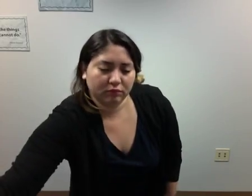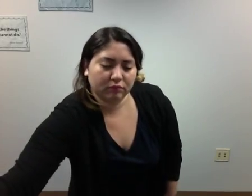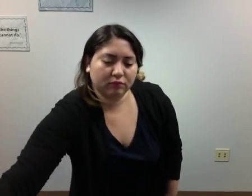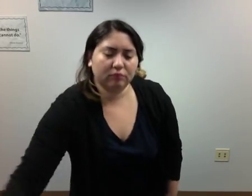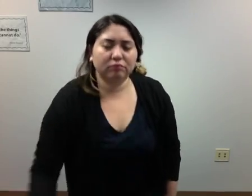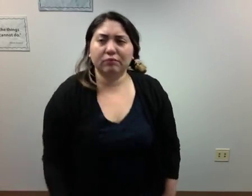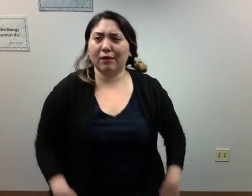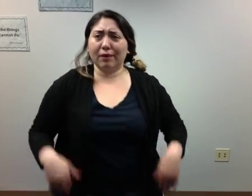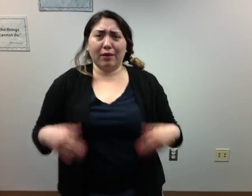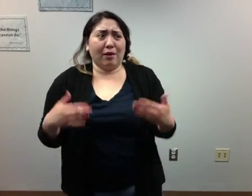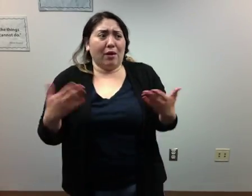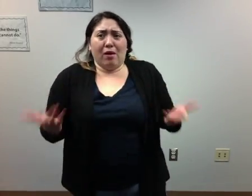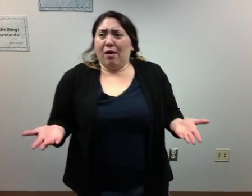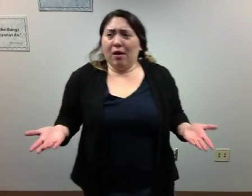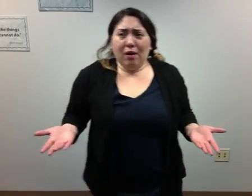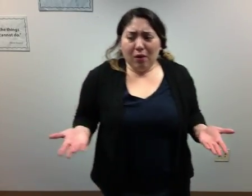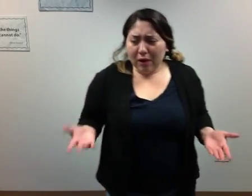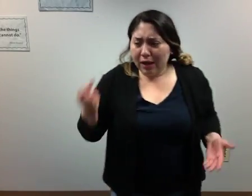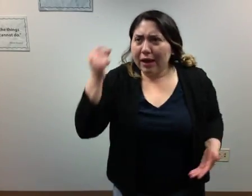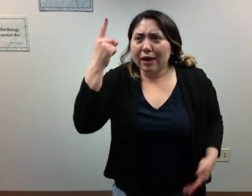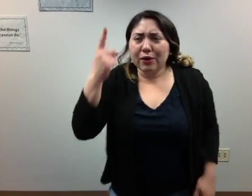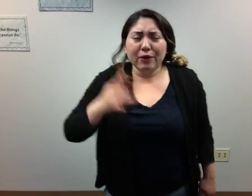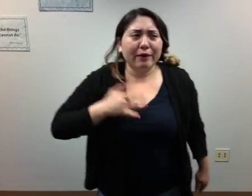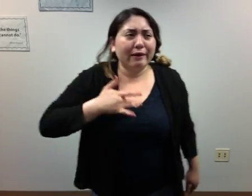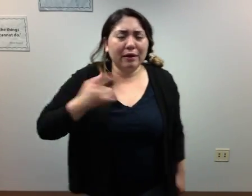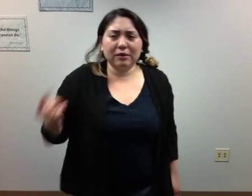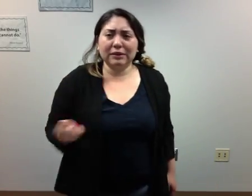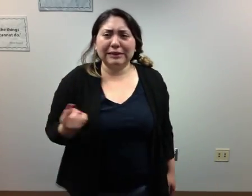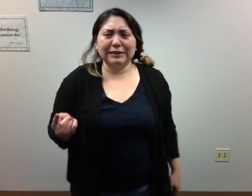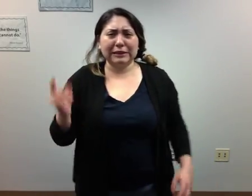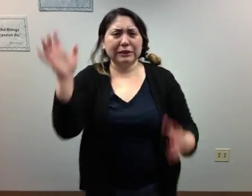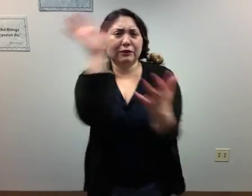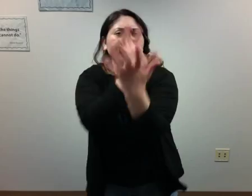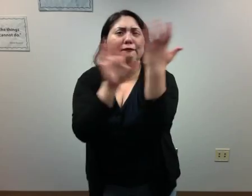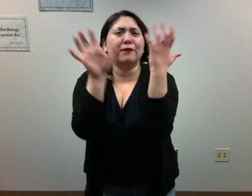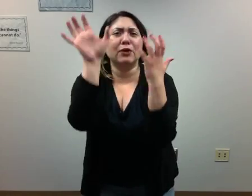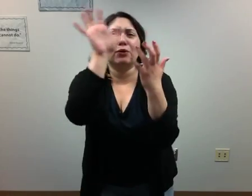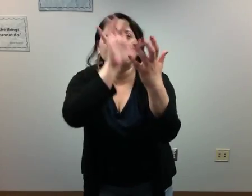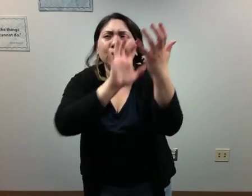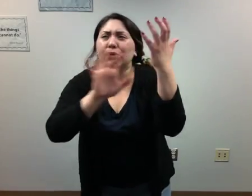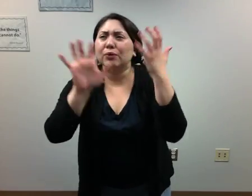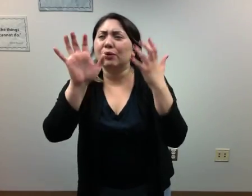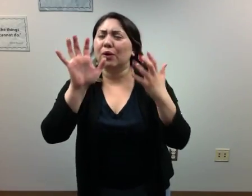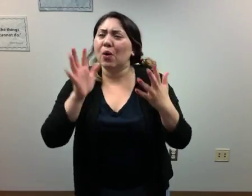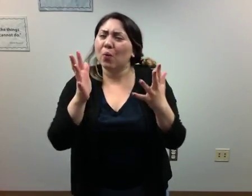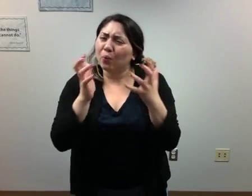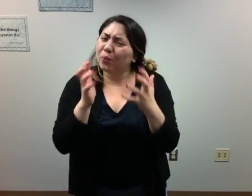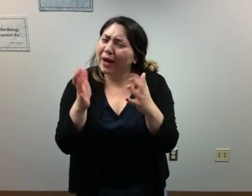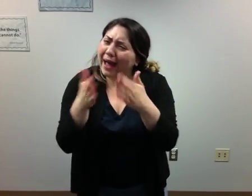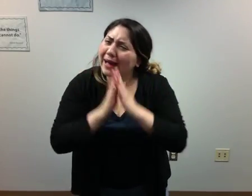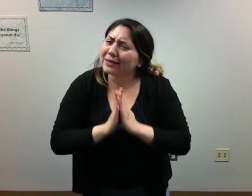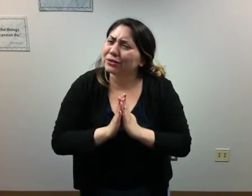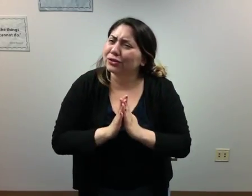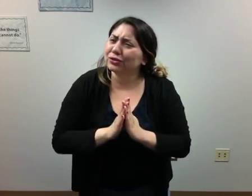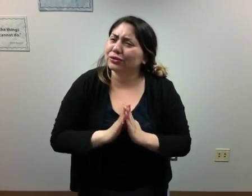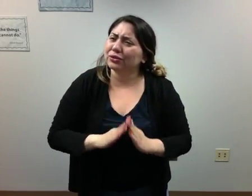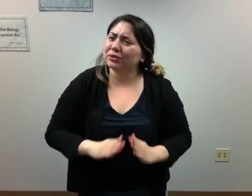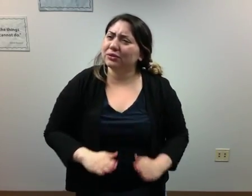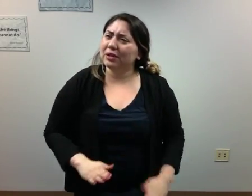No wonder we feel isolated and confused. We want answers, and their